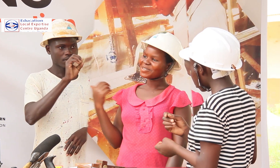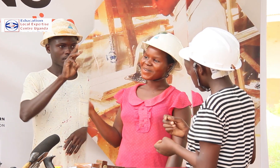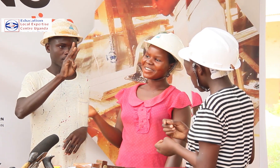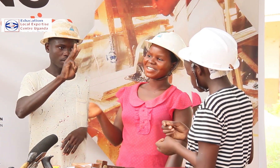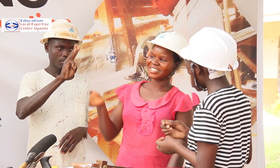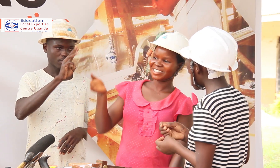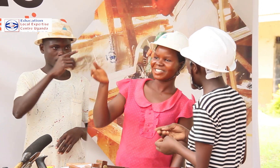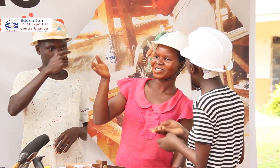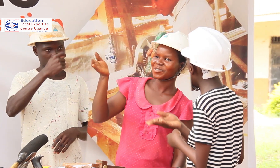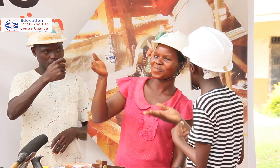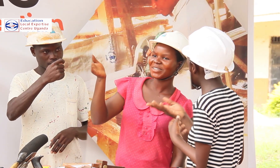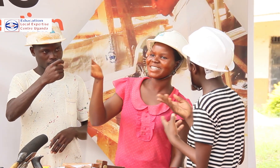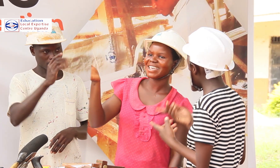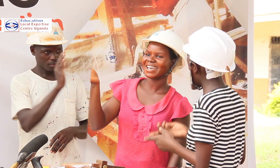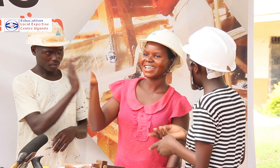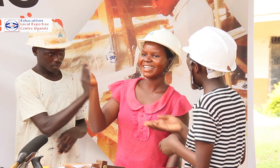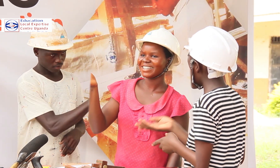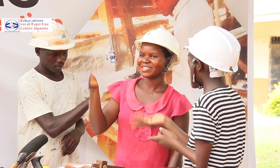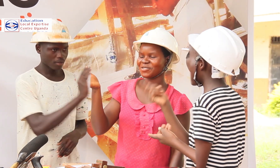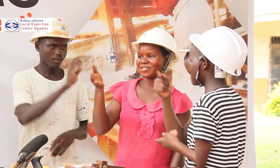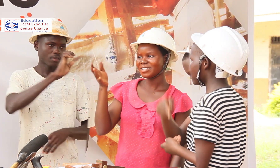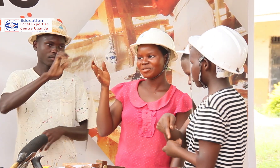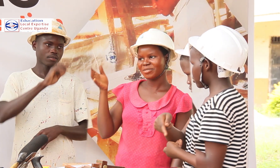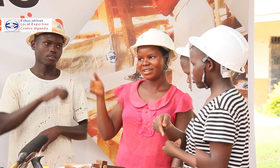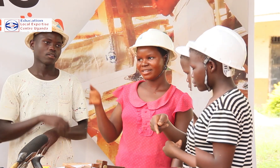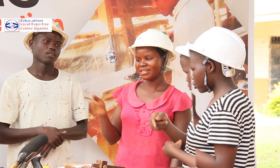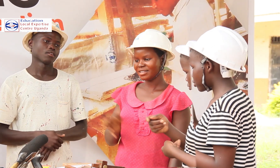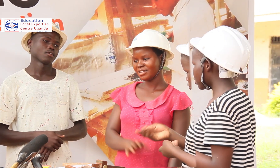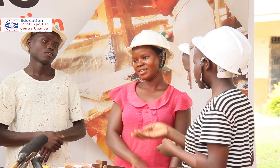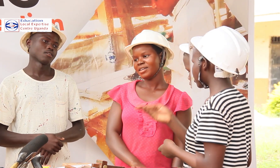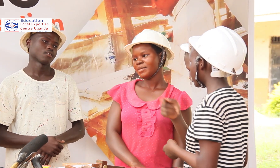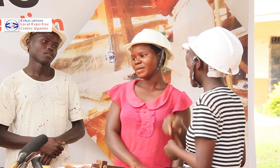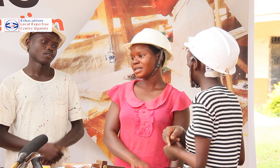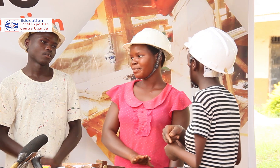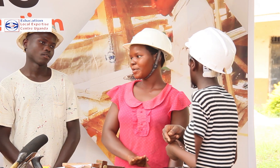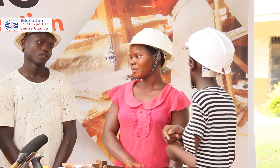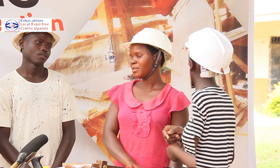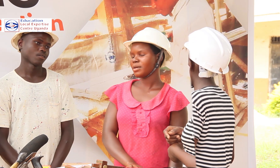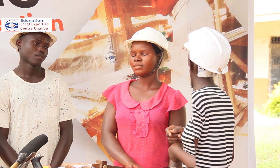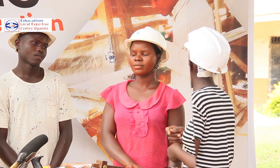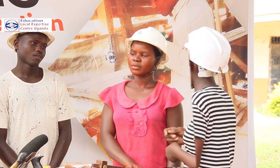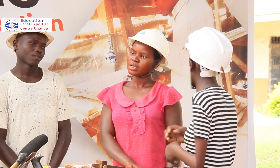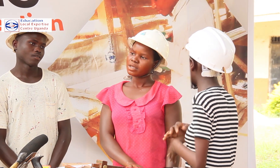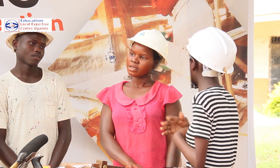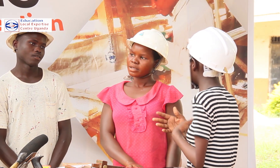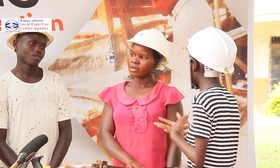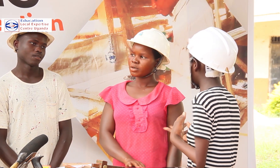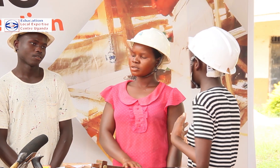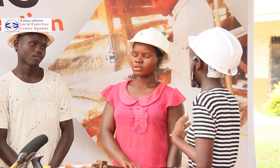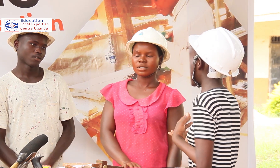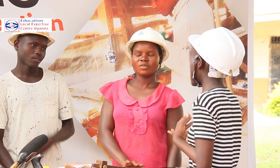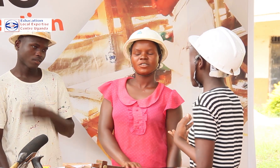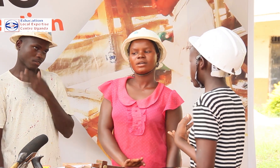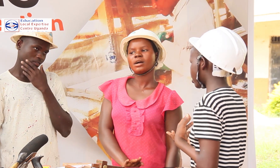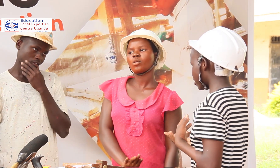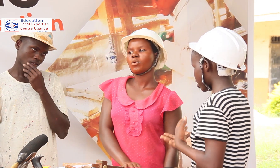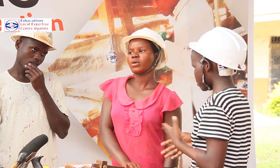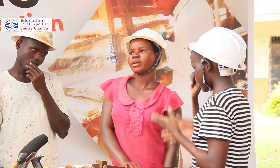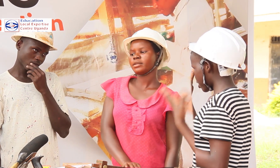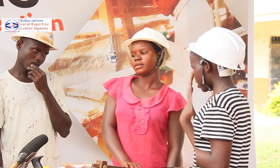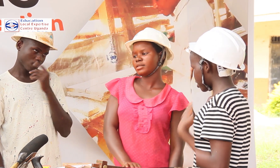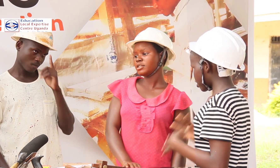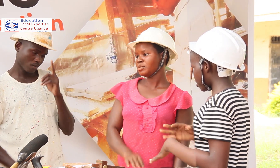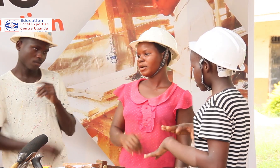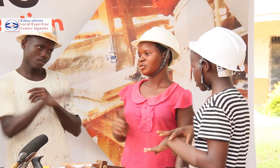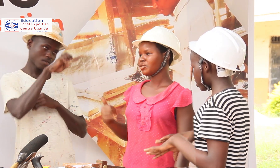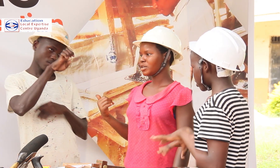he first managed to be there, to pass well. But the problem, he was not having a go,